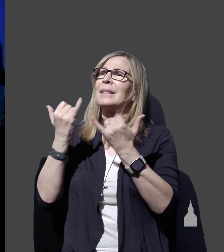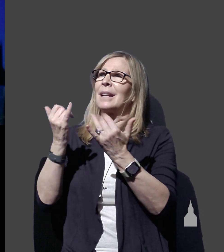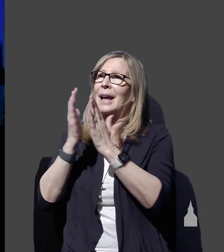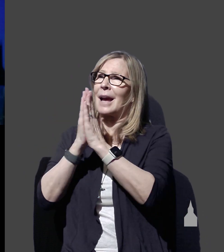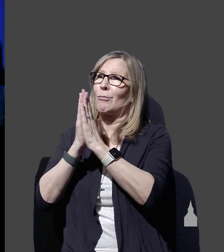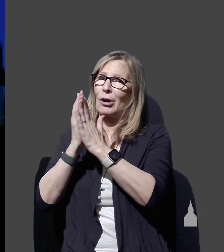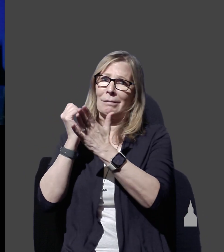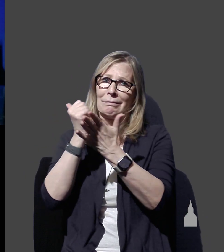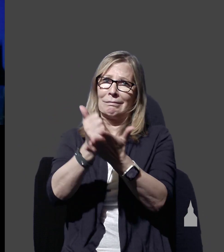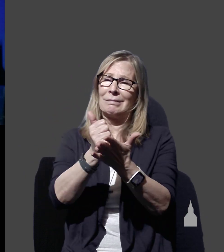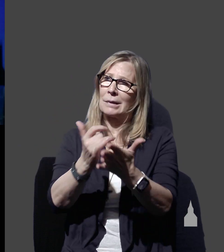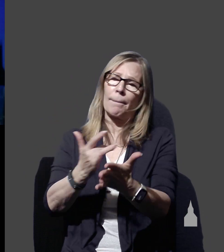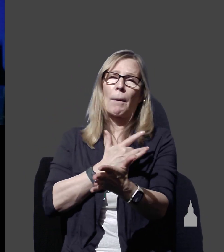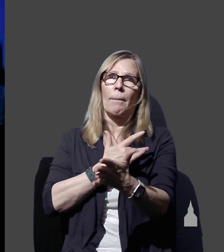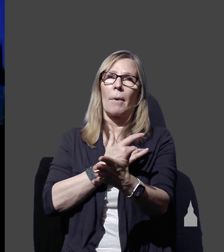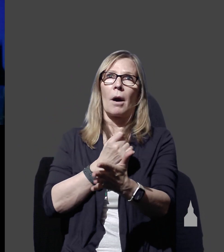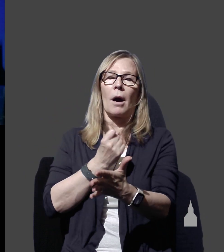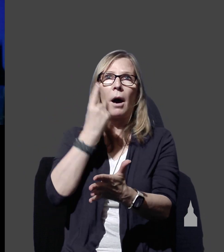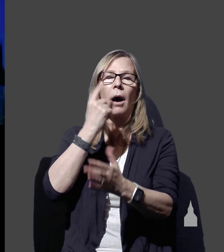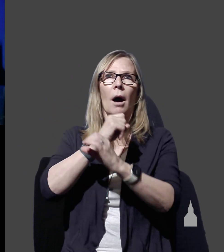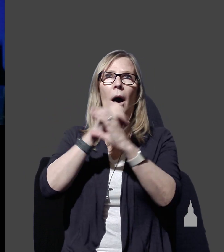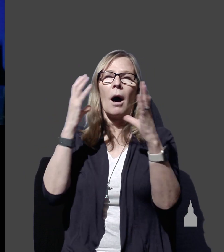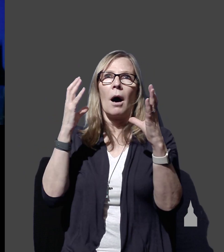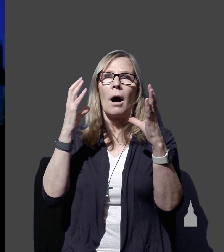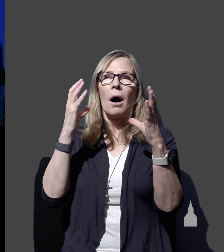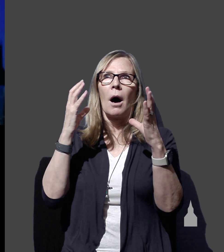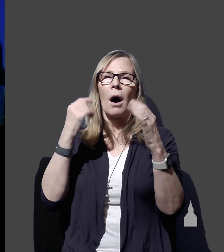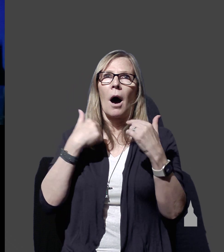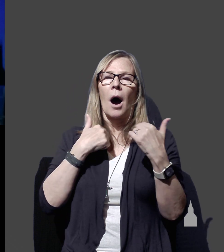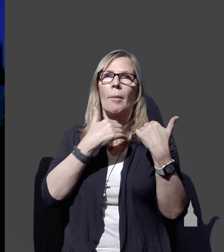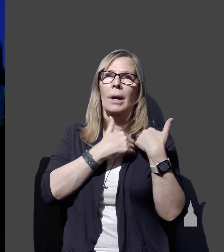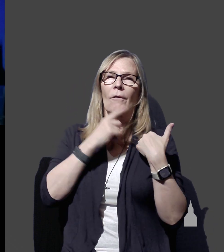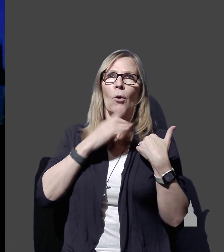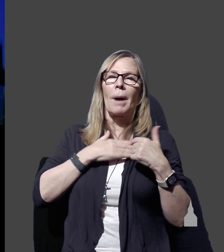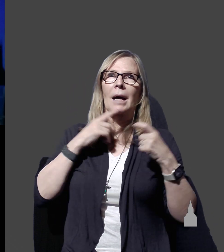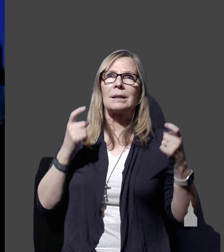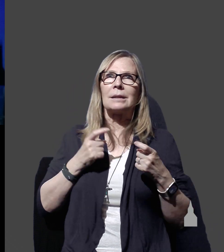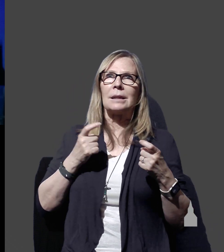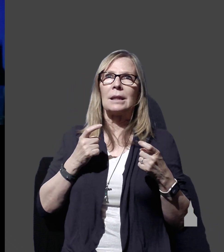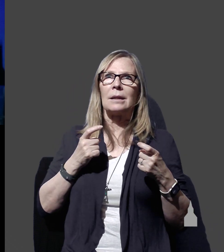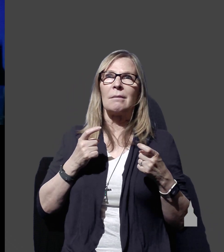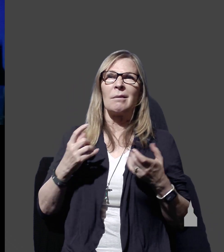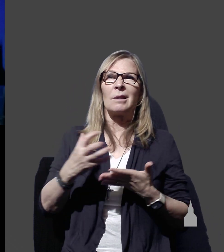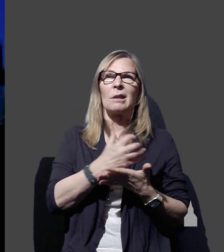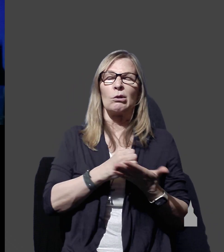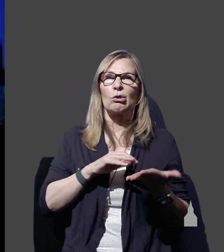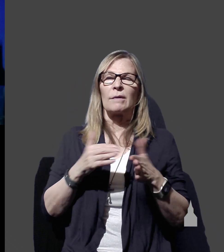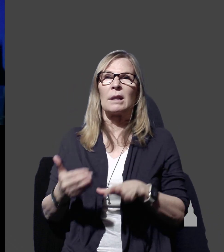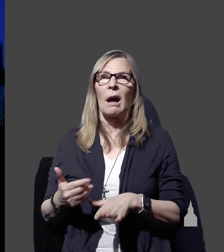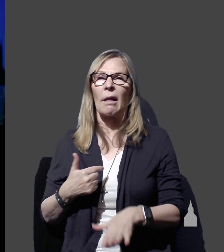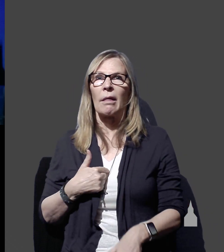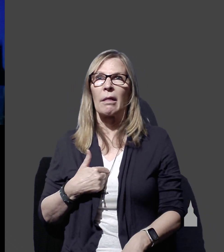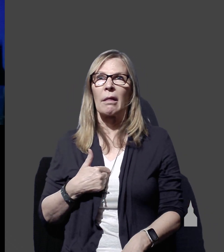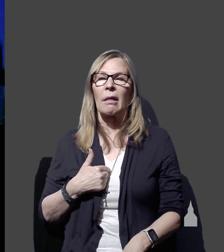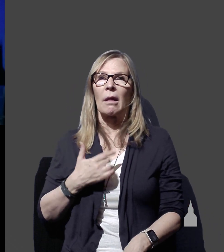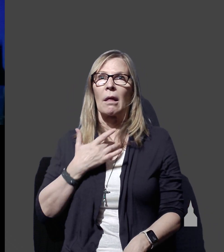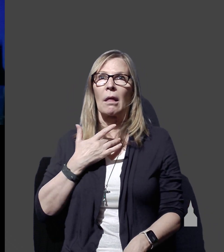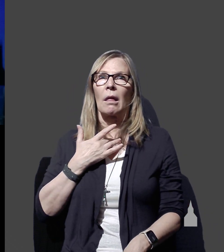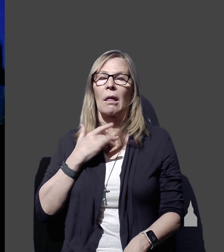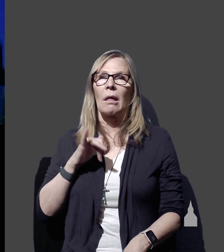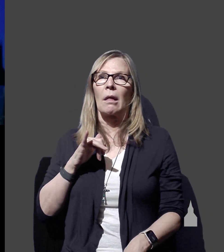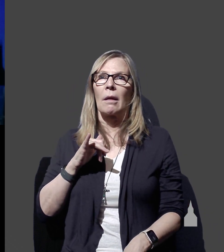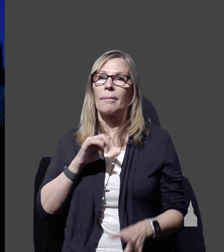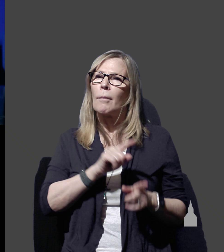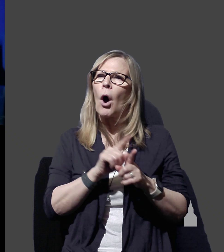would understand that before a holy God, they are accountable for their sin. The wages of sin is death. But Lord, I